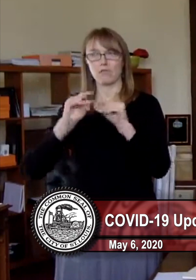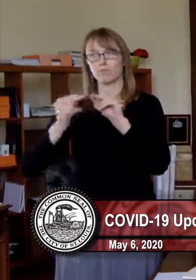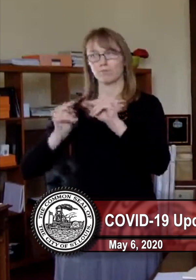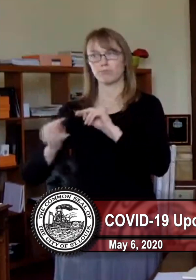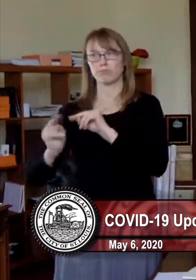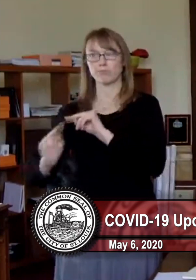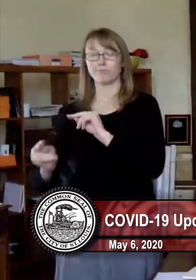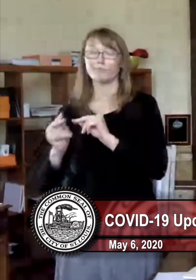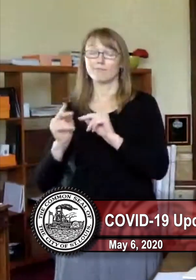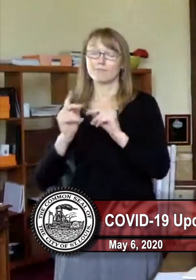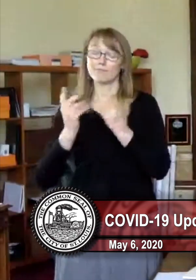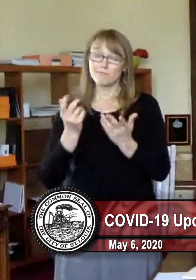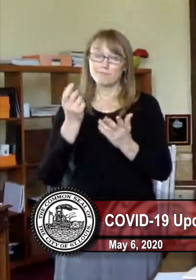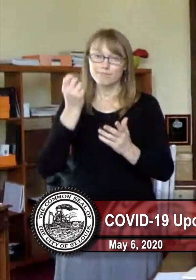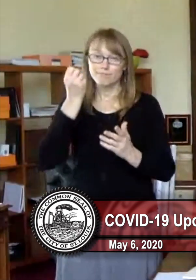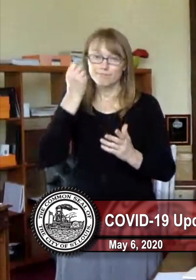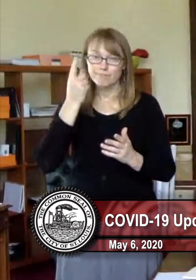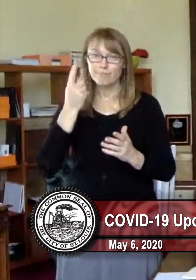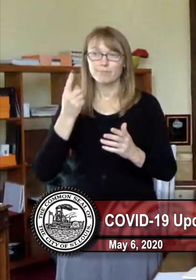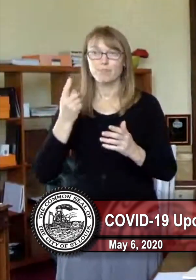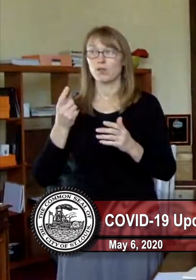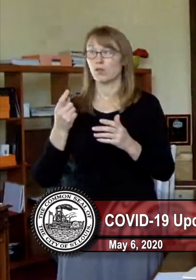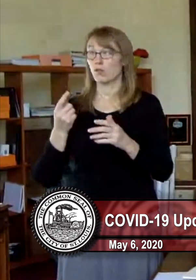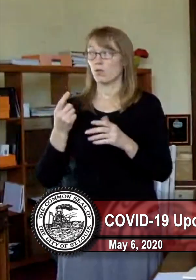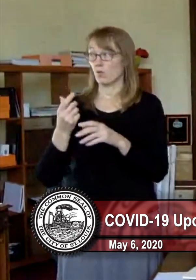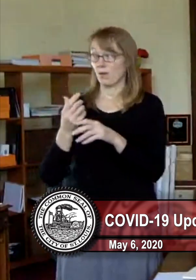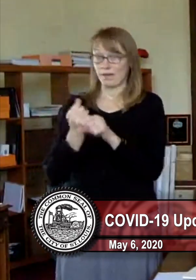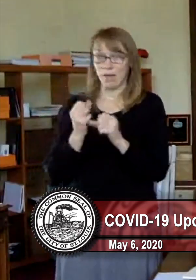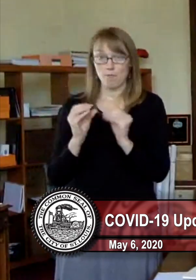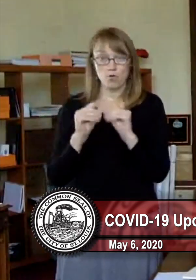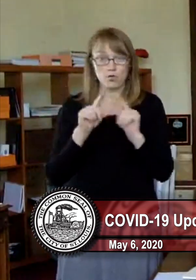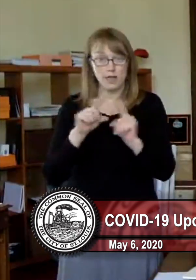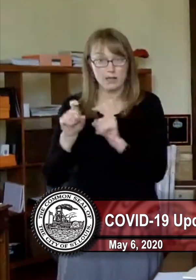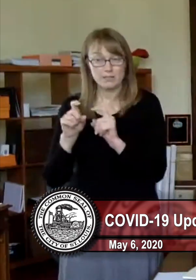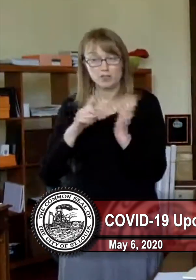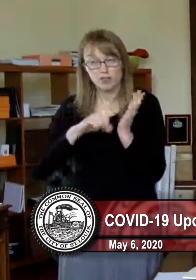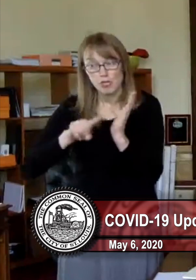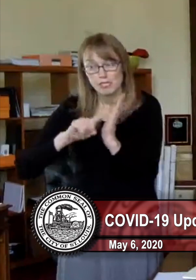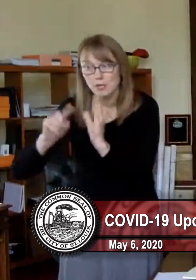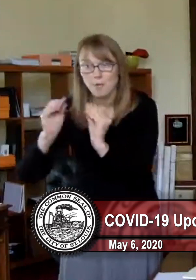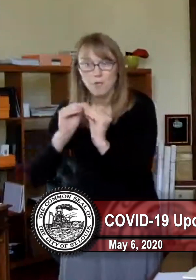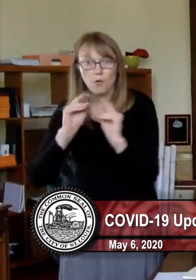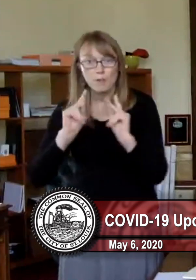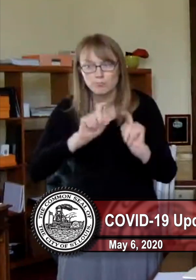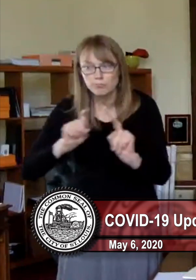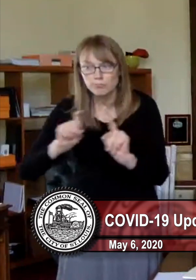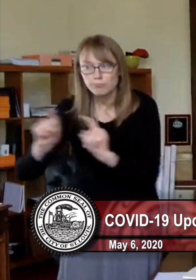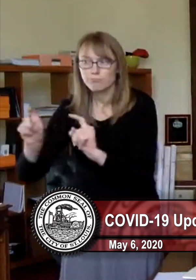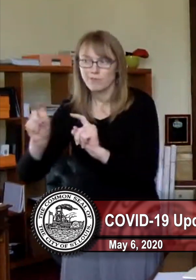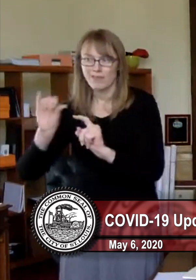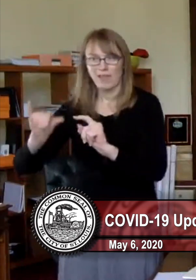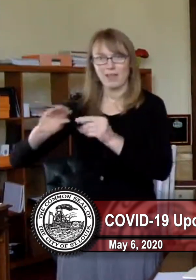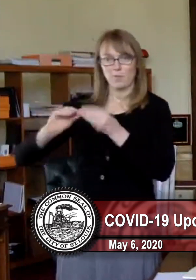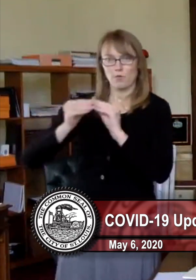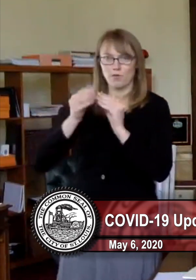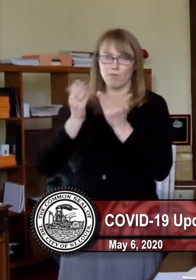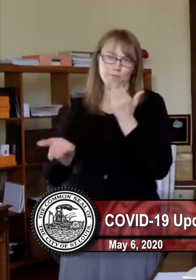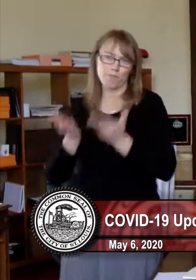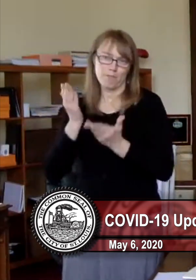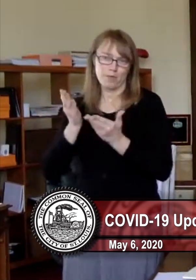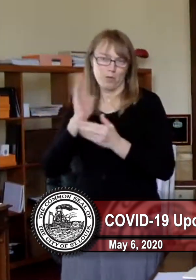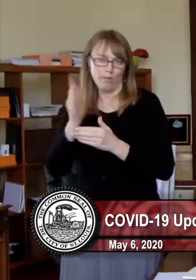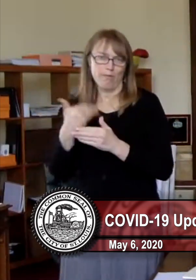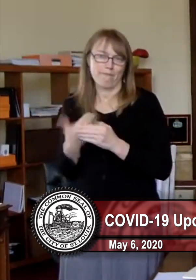hold. Missy is watching, Mayor, and Missy's question is, don't you expect hospitalizations to go